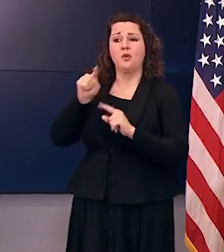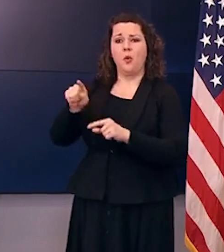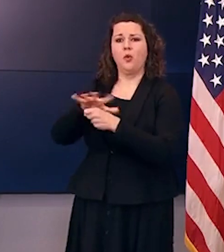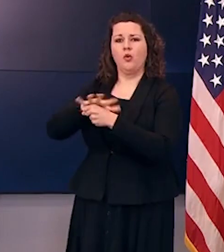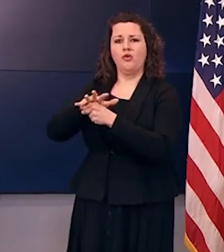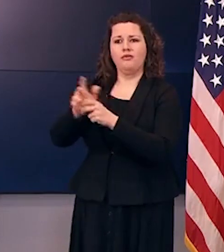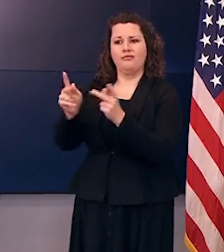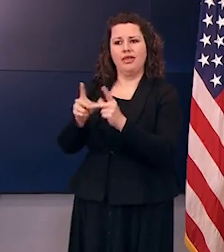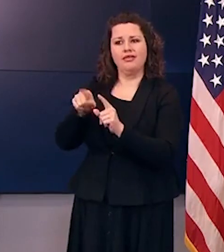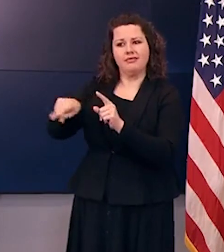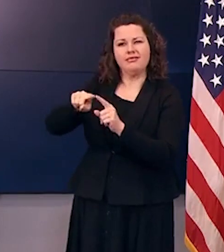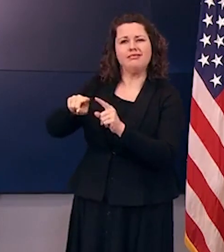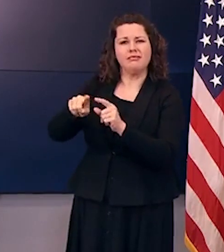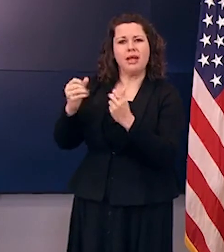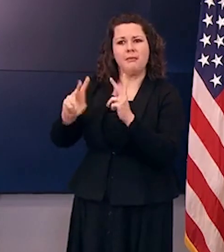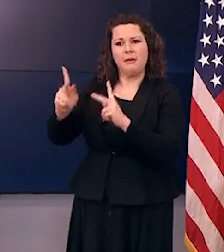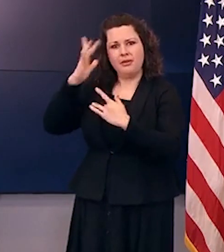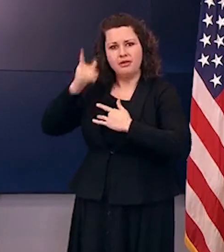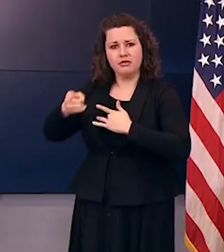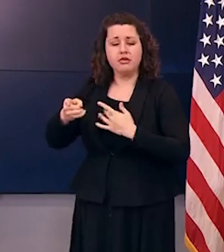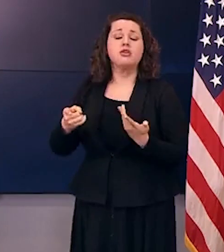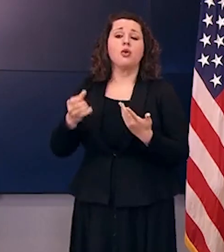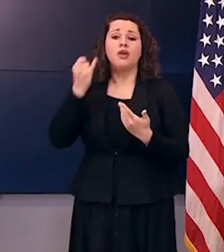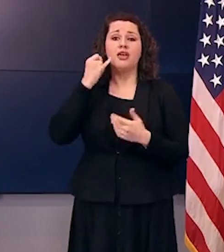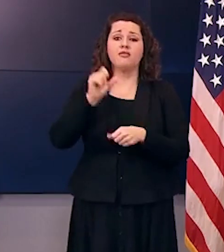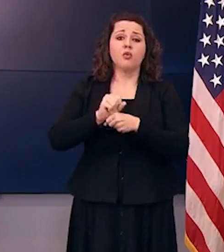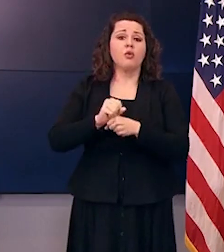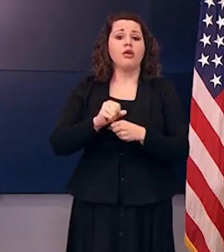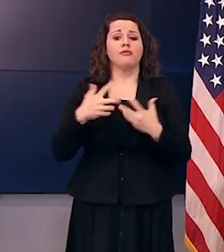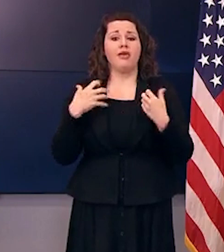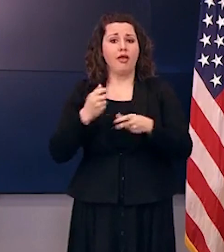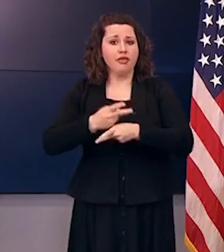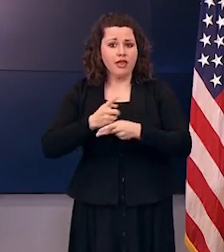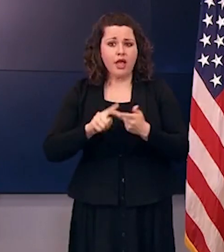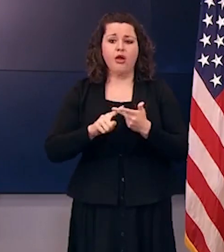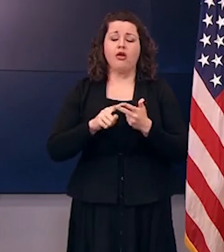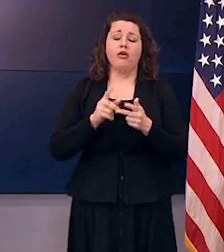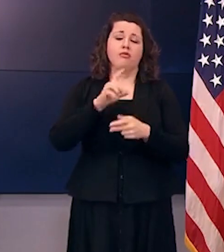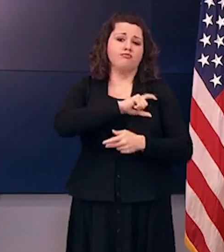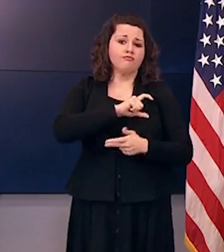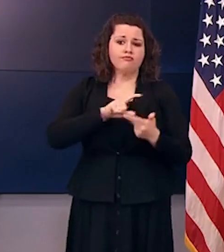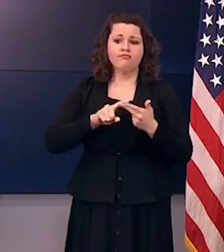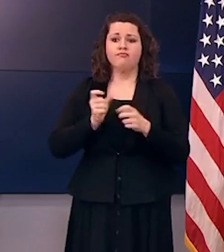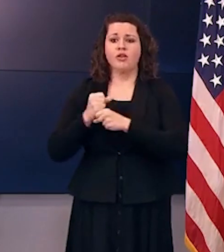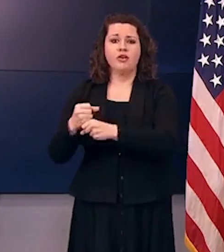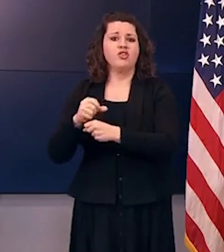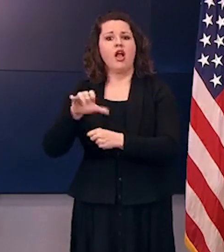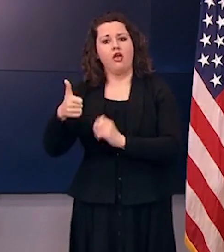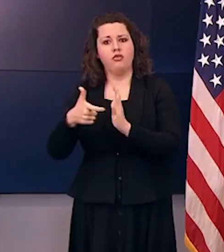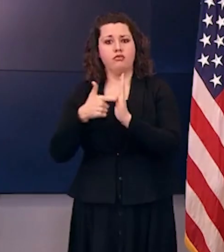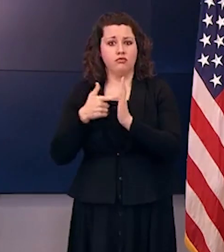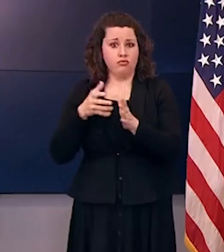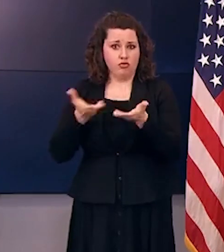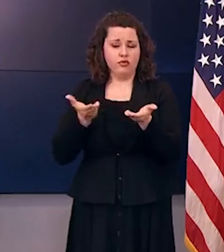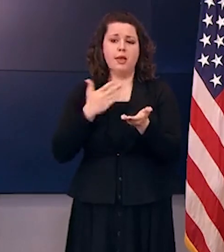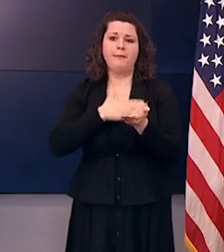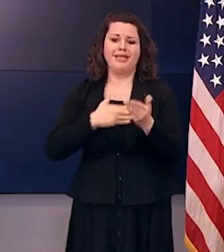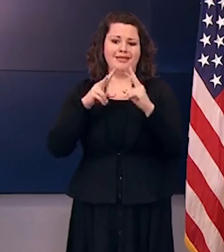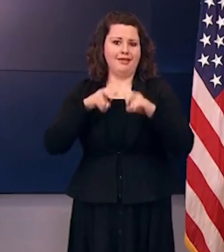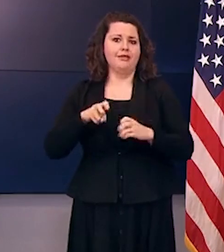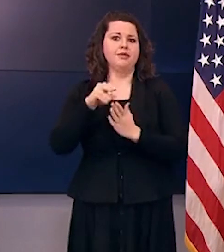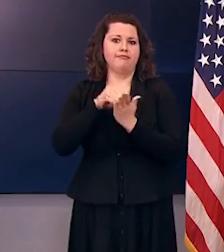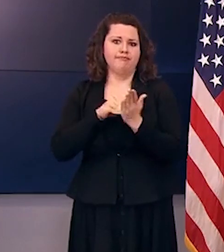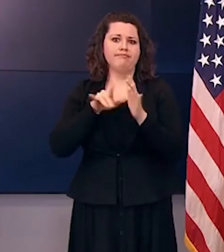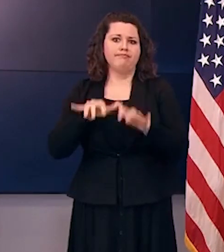widespread. So if you work in healthcare, law enforcement, manufacturing, or other essential services, please complete the assessment. It